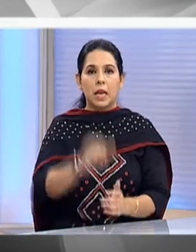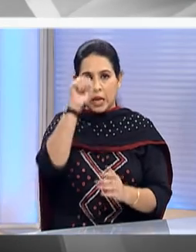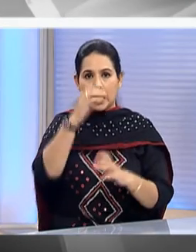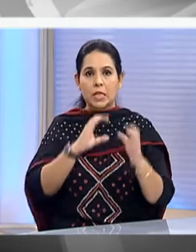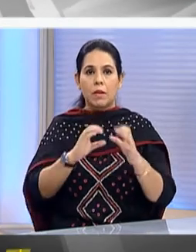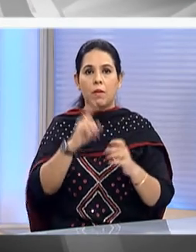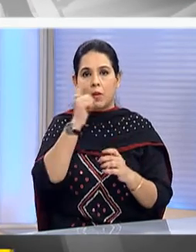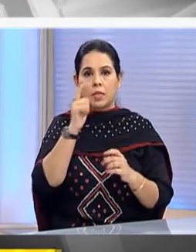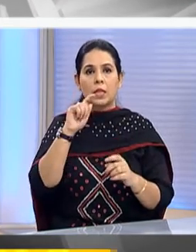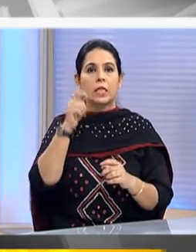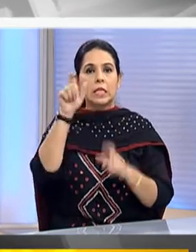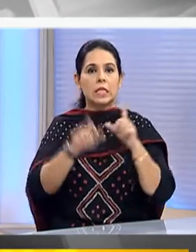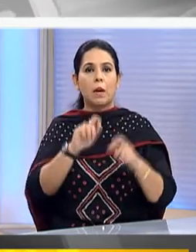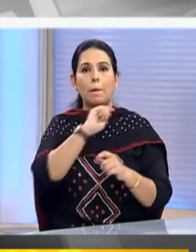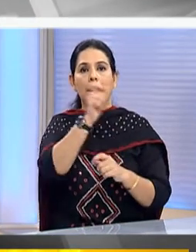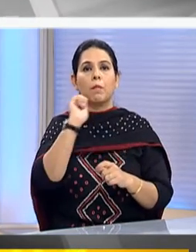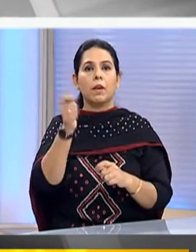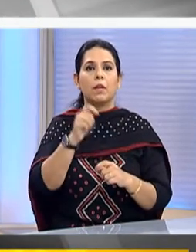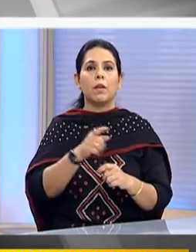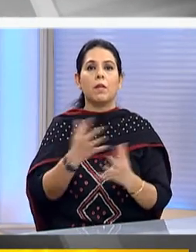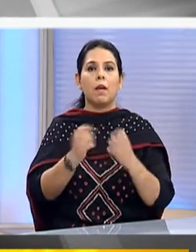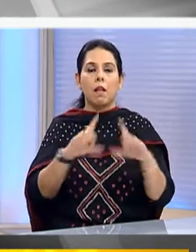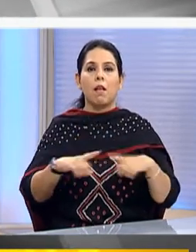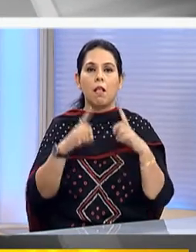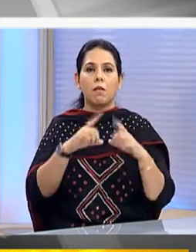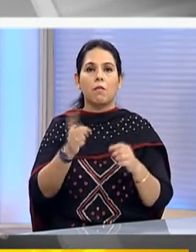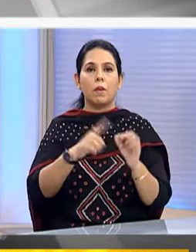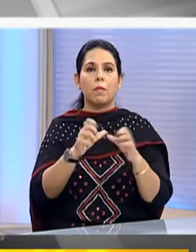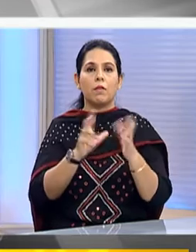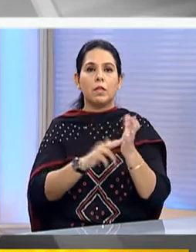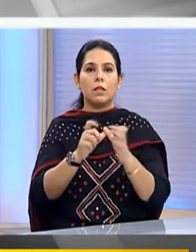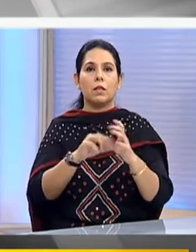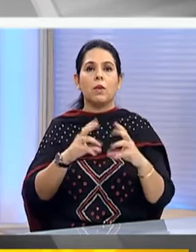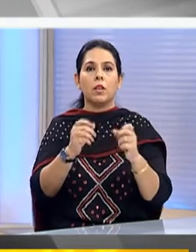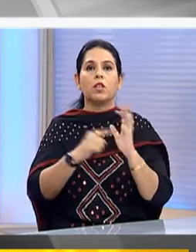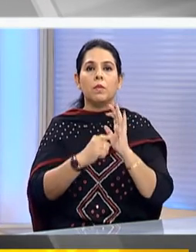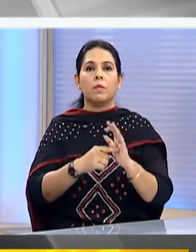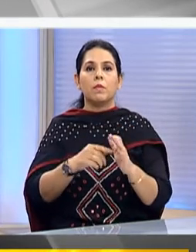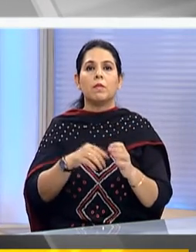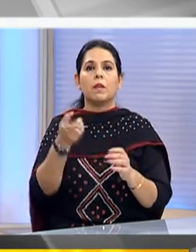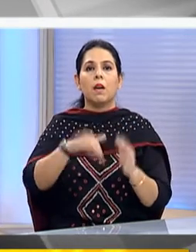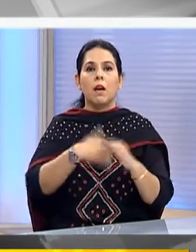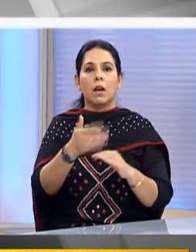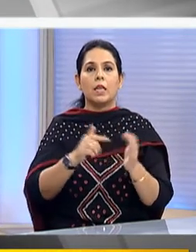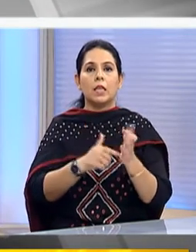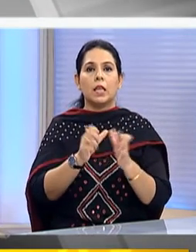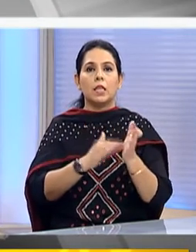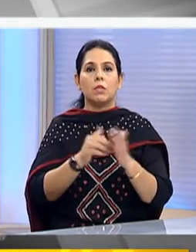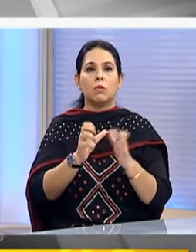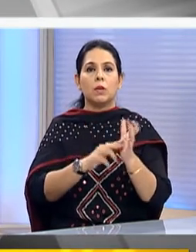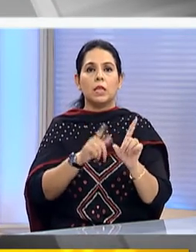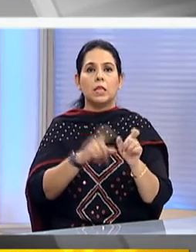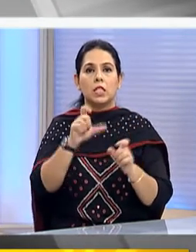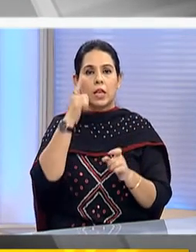India's campaign in women's singles badminton has been kept alive by PV Sindhu's resounding show of domination against Tai